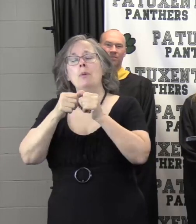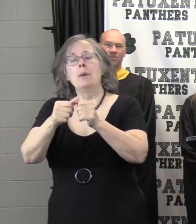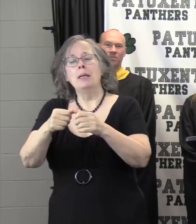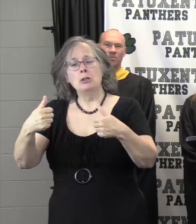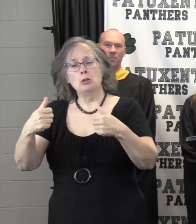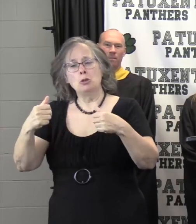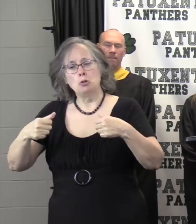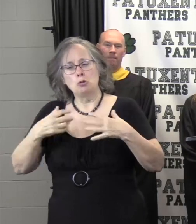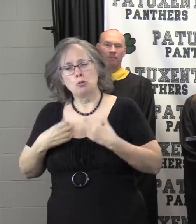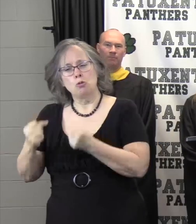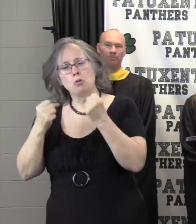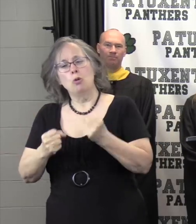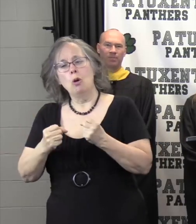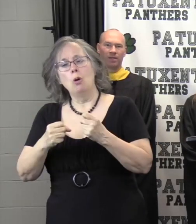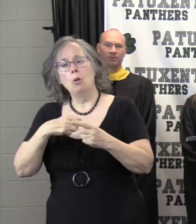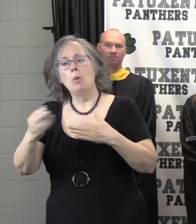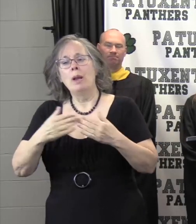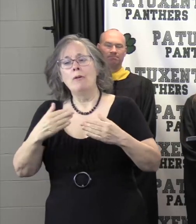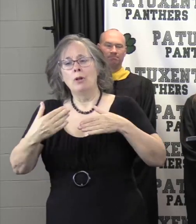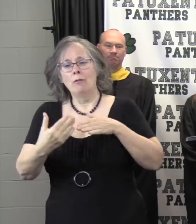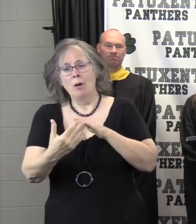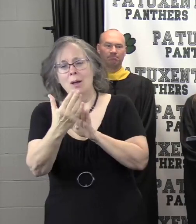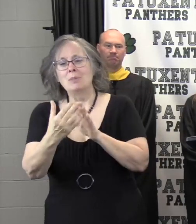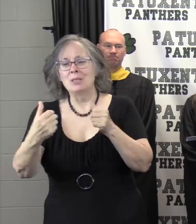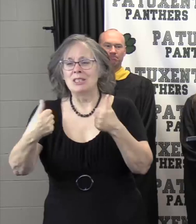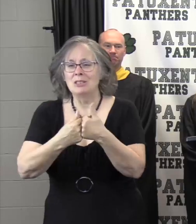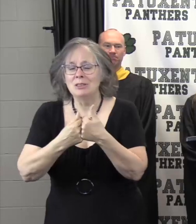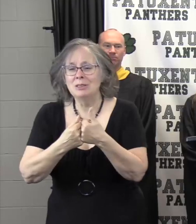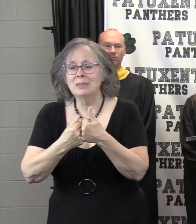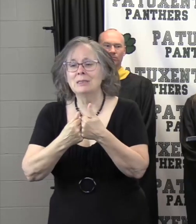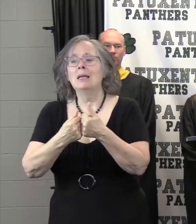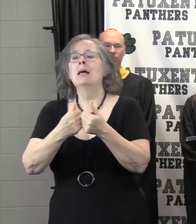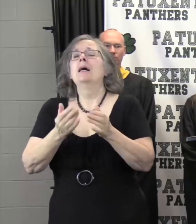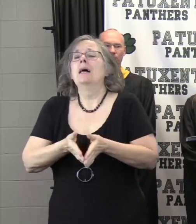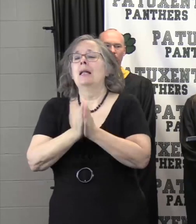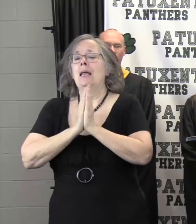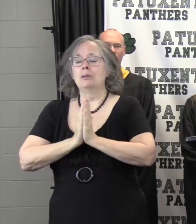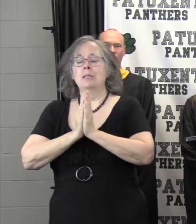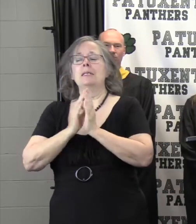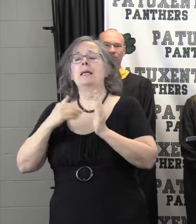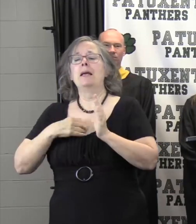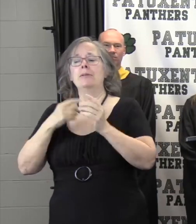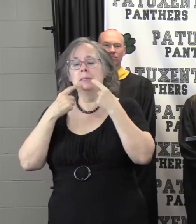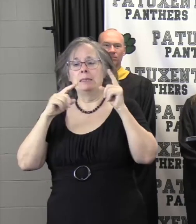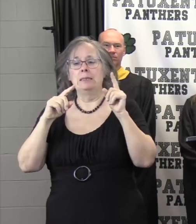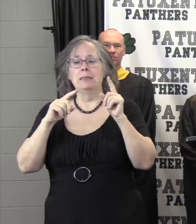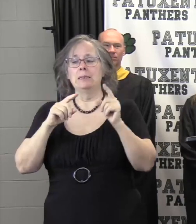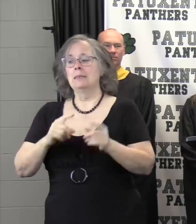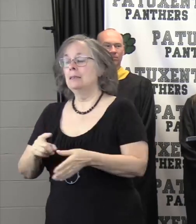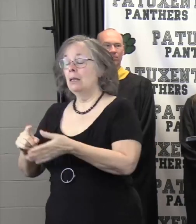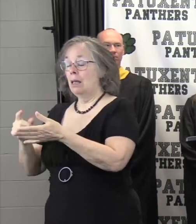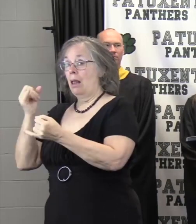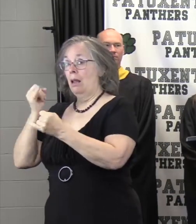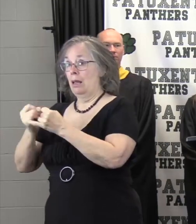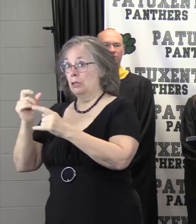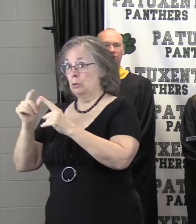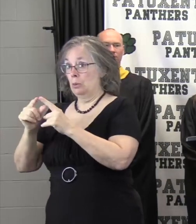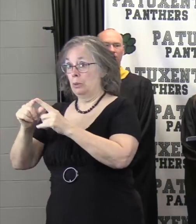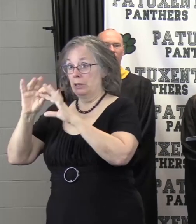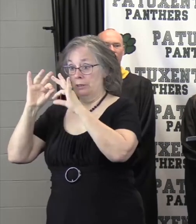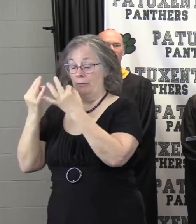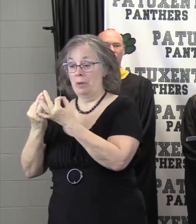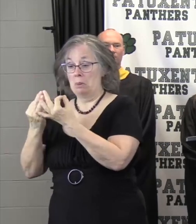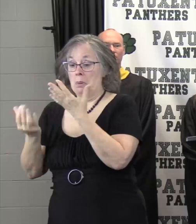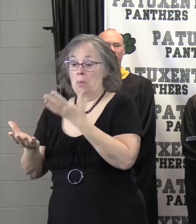with obstacles that allow all of us to achieve success. The final word is family. There may be no more